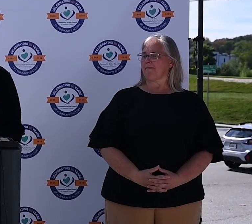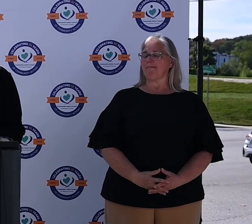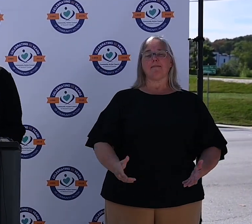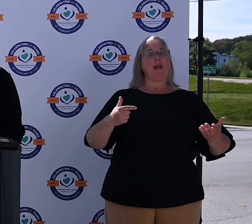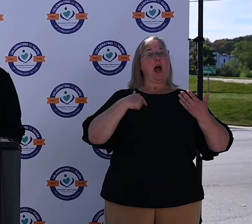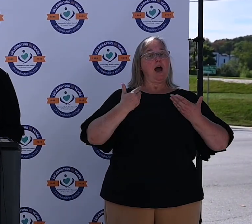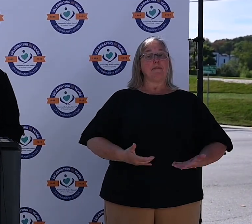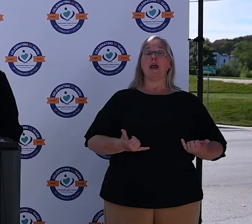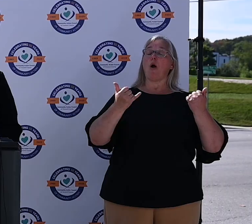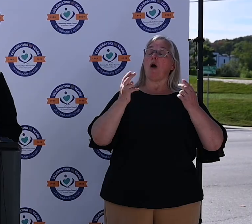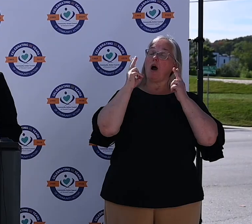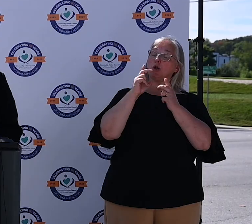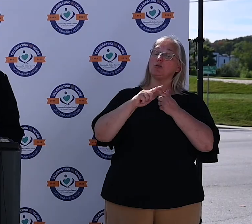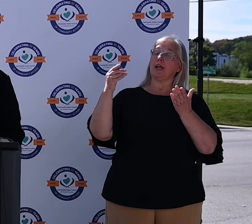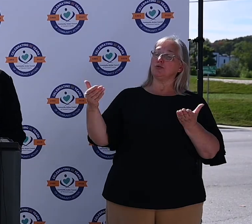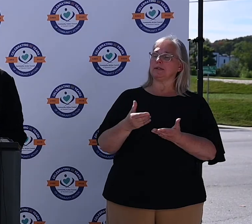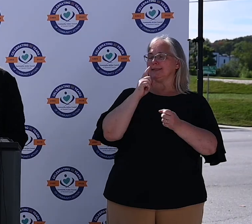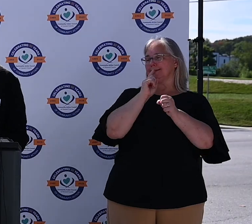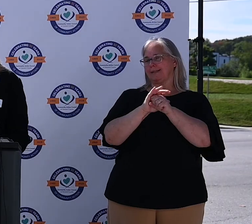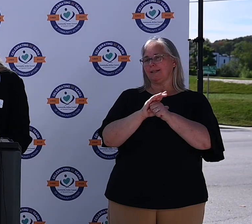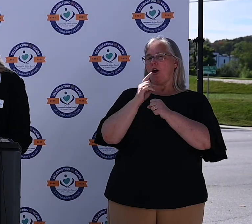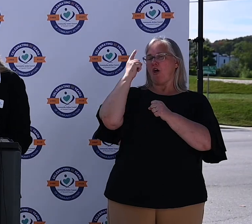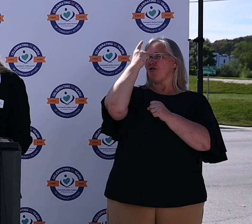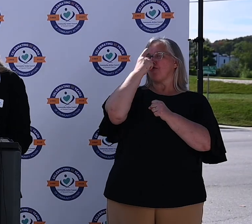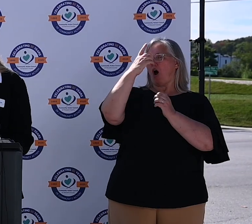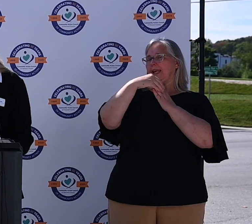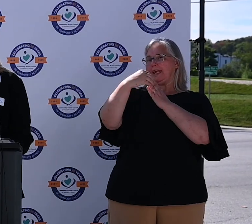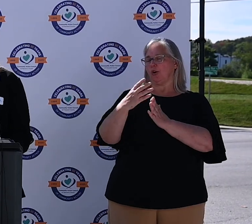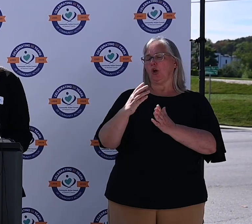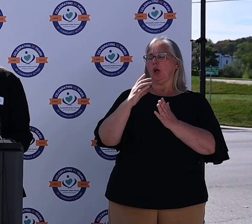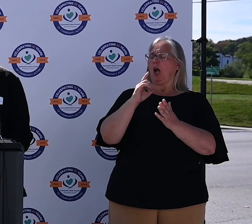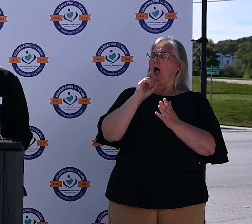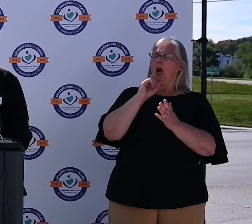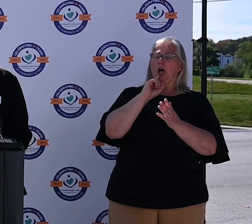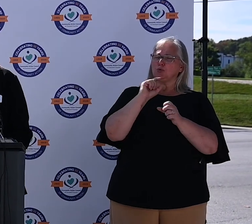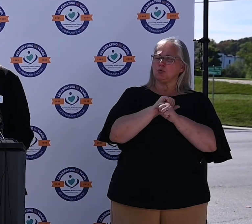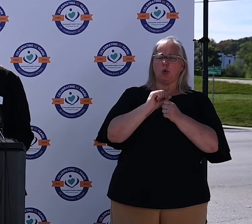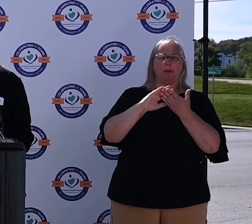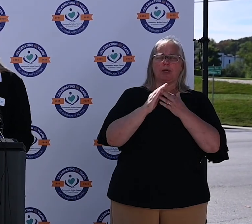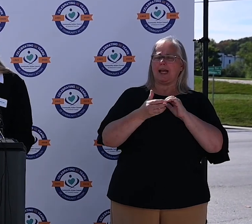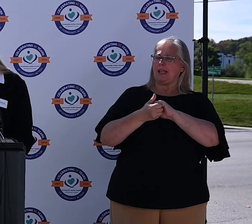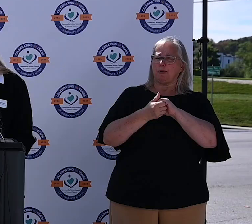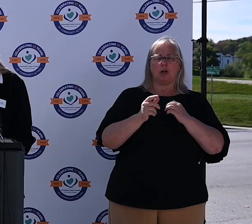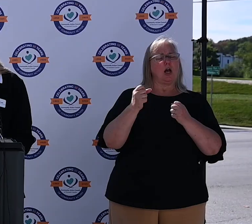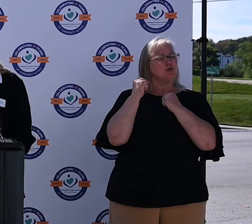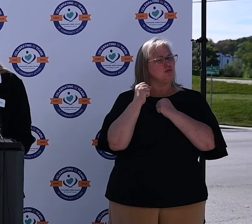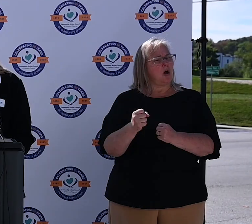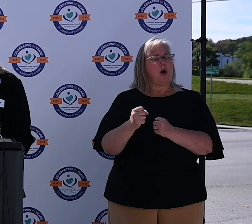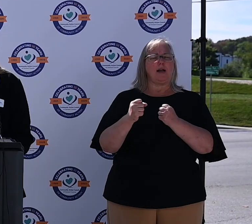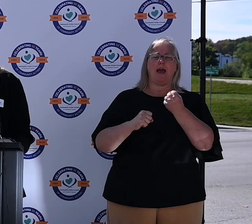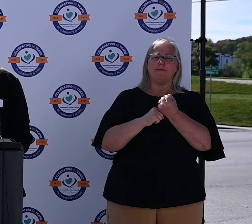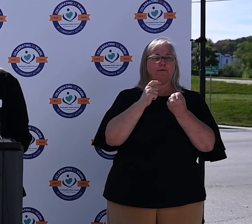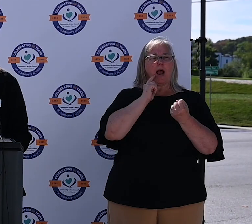I am now honored to introduce a dedicated thought leader, a true community collaborator, a strong advocate for our